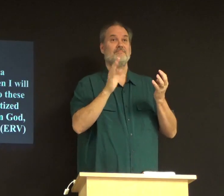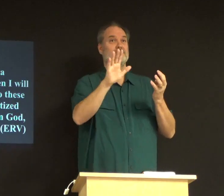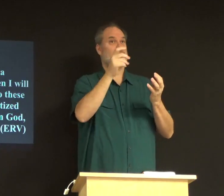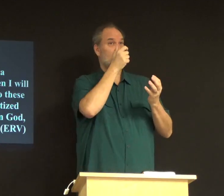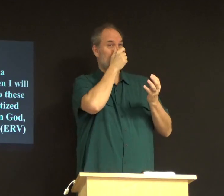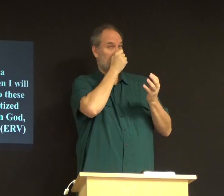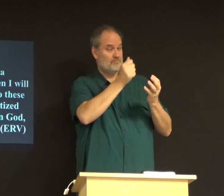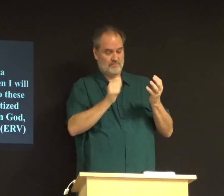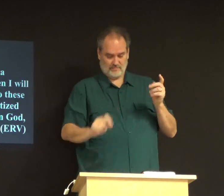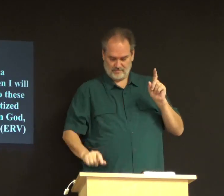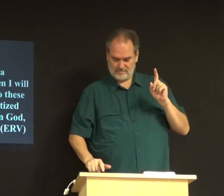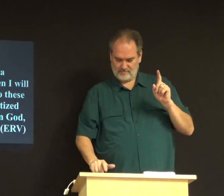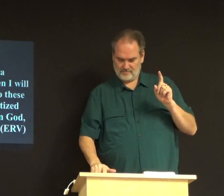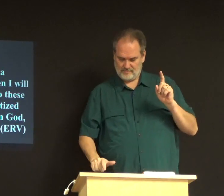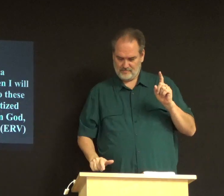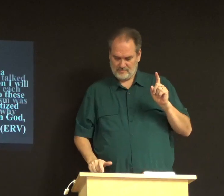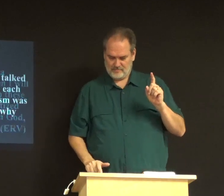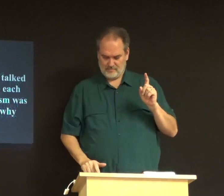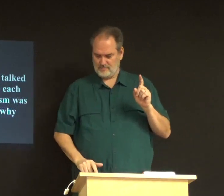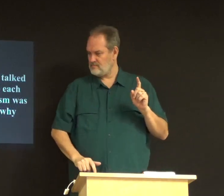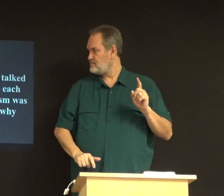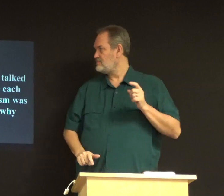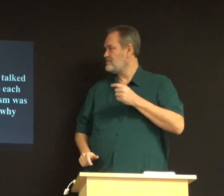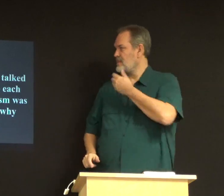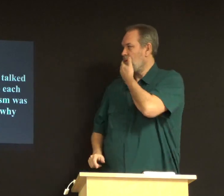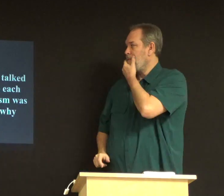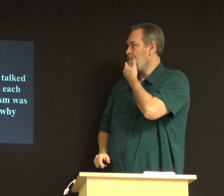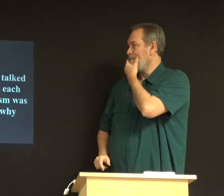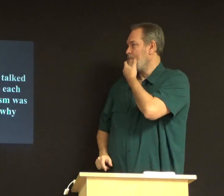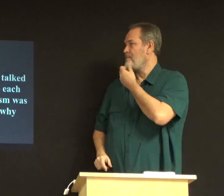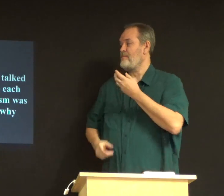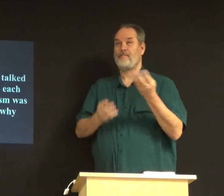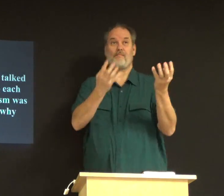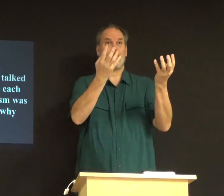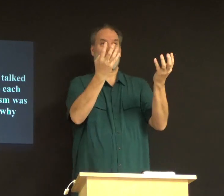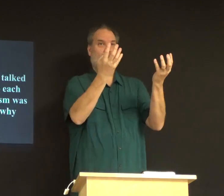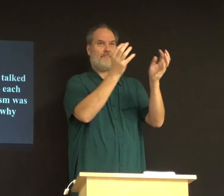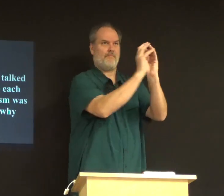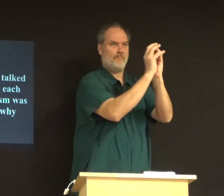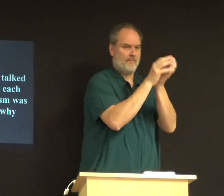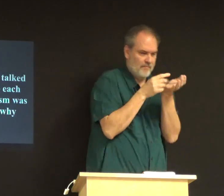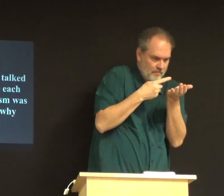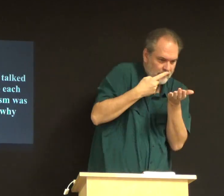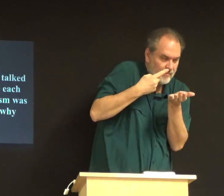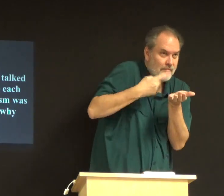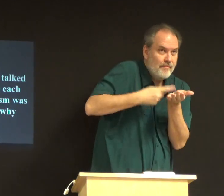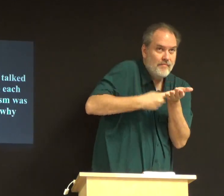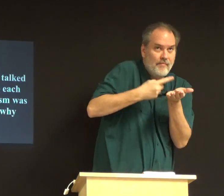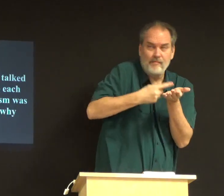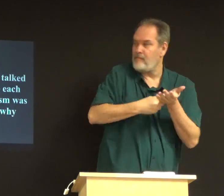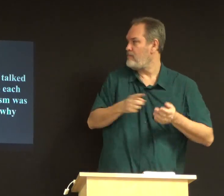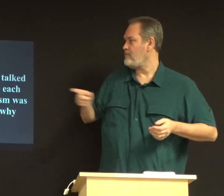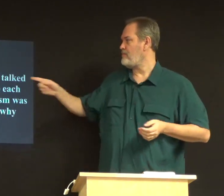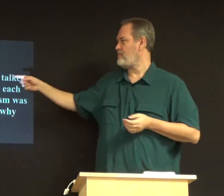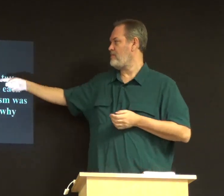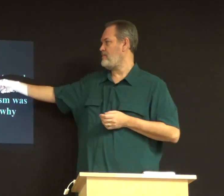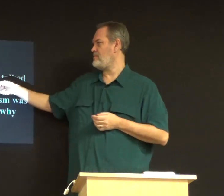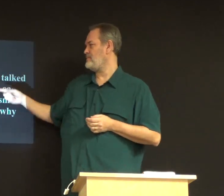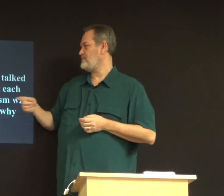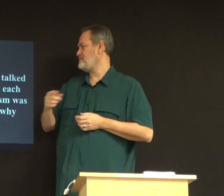Okay. And then the Pharisees, the system, they kind of had some difference. And if you get together with the priests and the Jewish